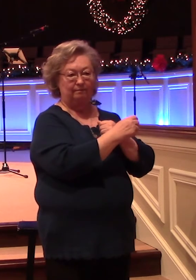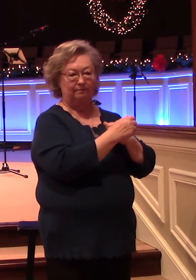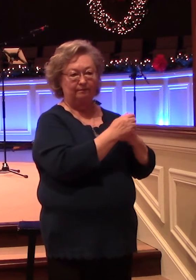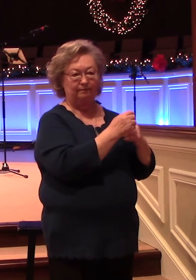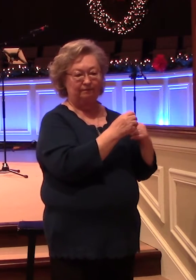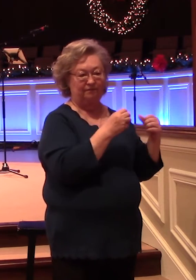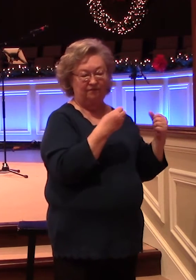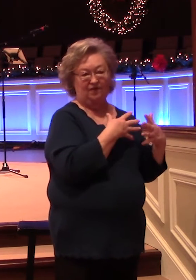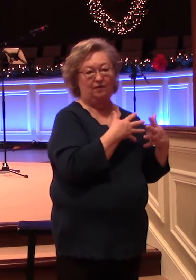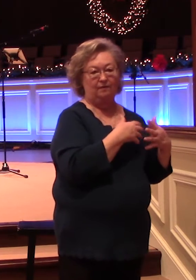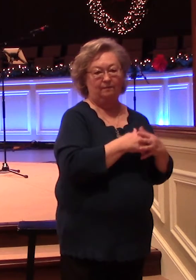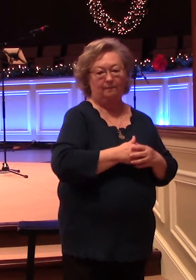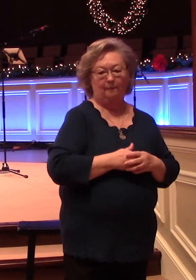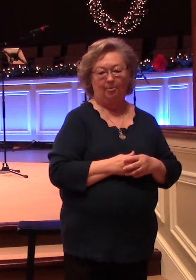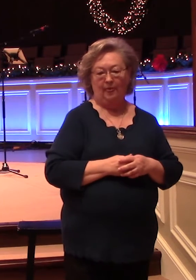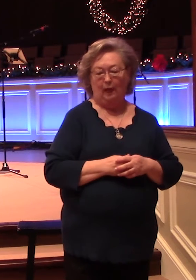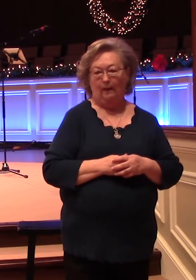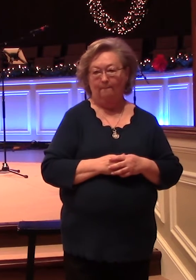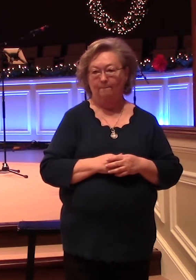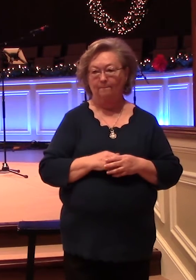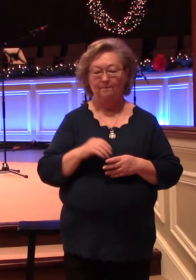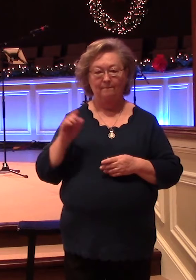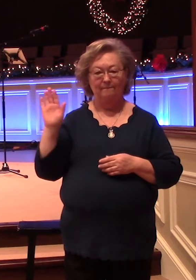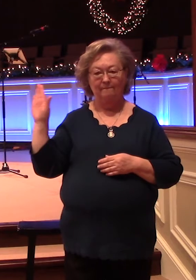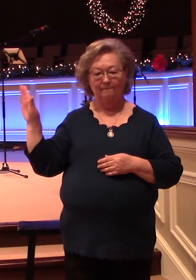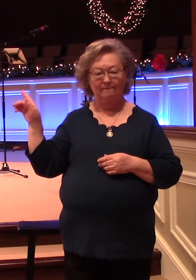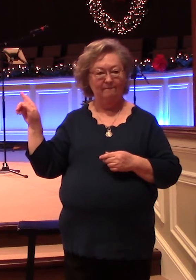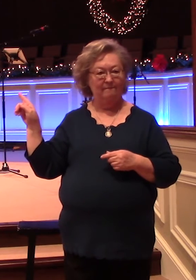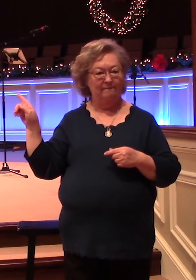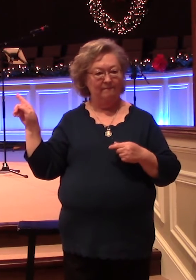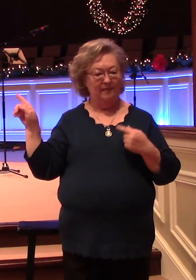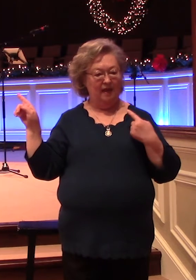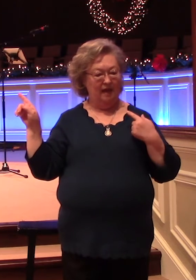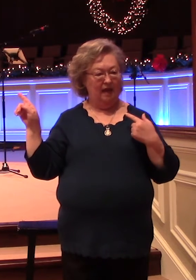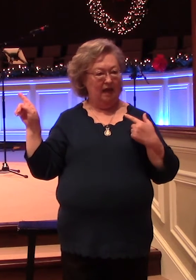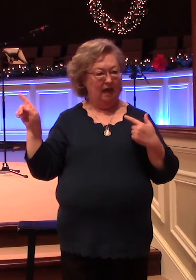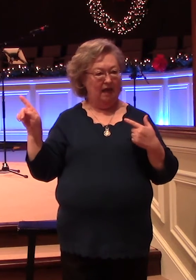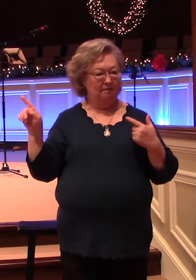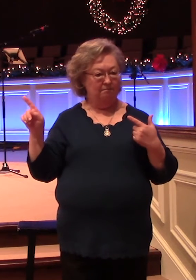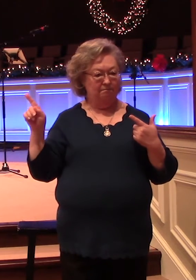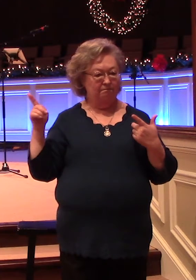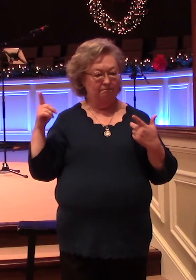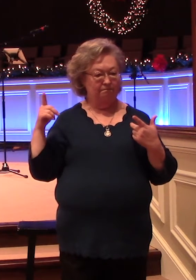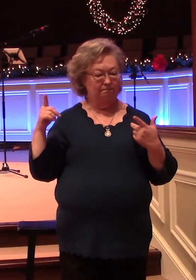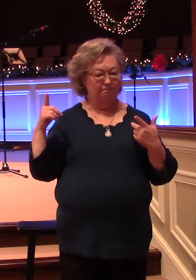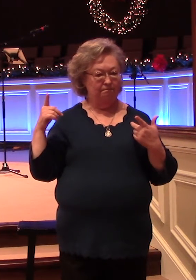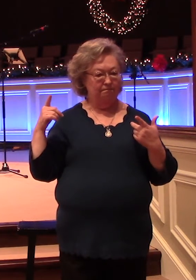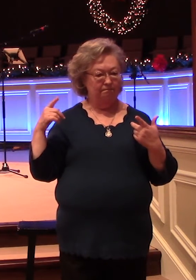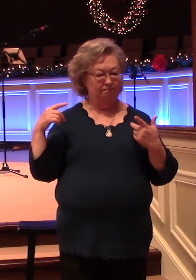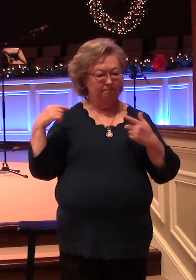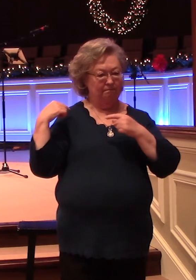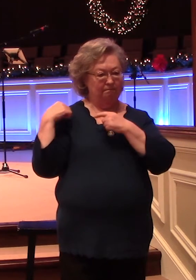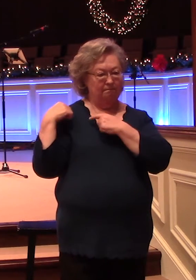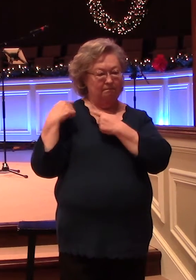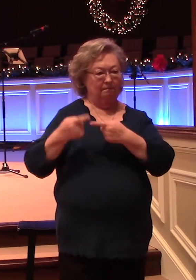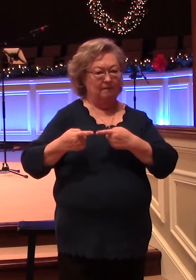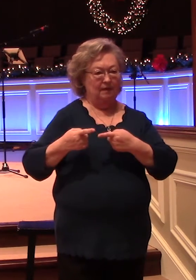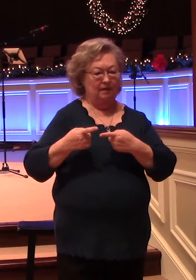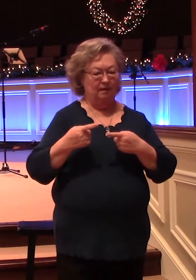I've spent so much of my life being afraid, and too much of it being afraid of the church as I